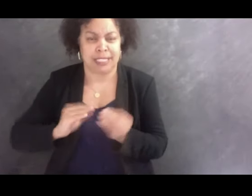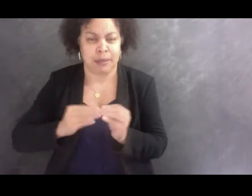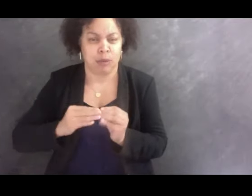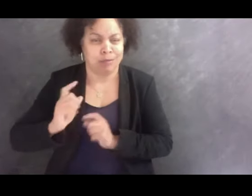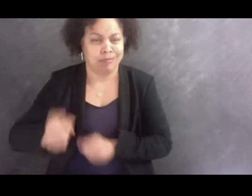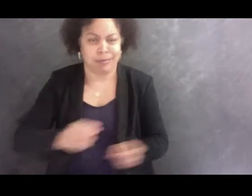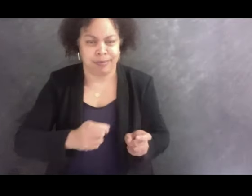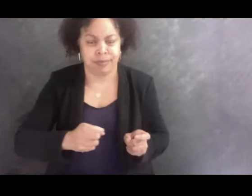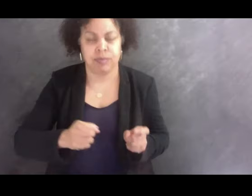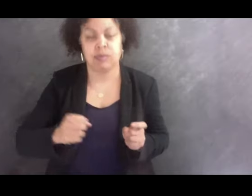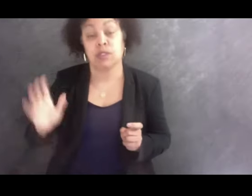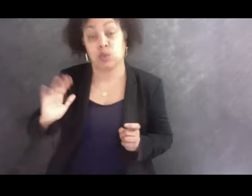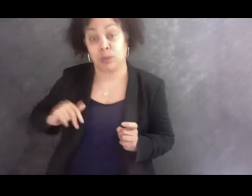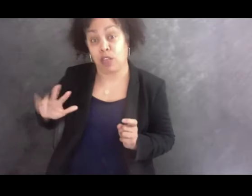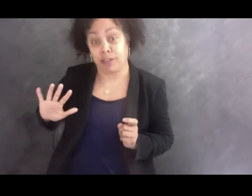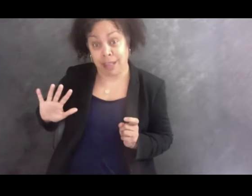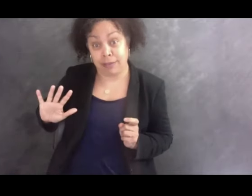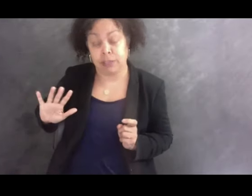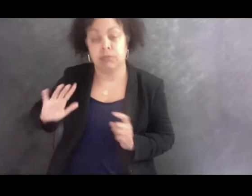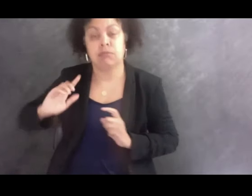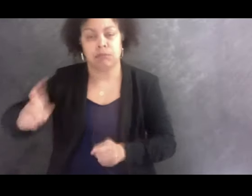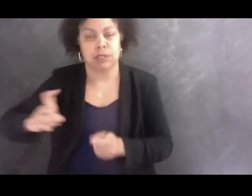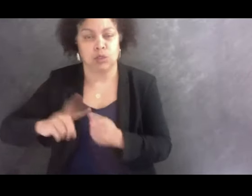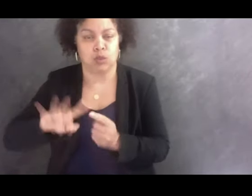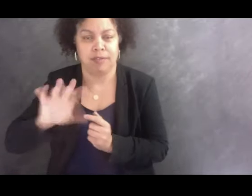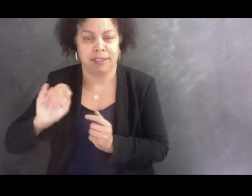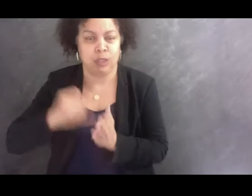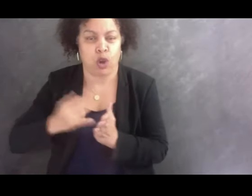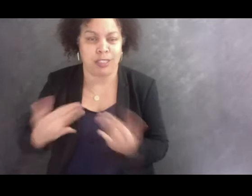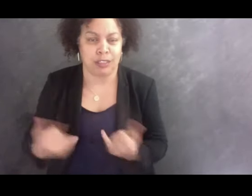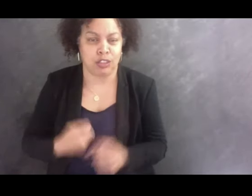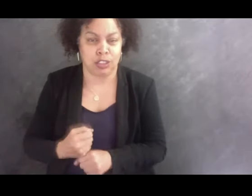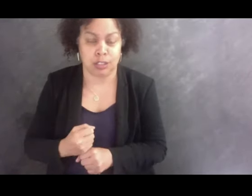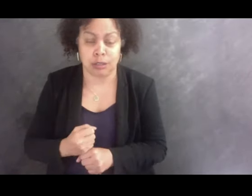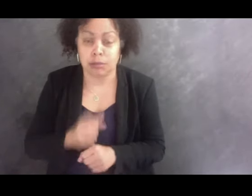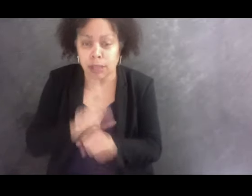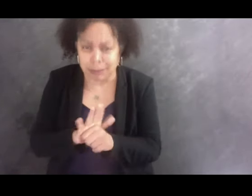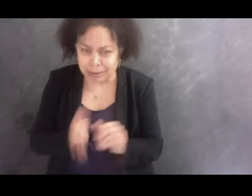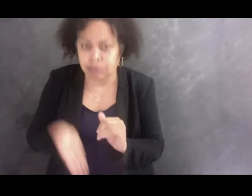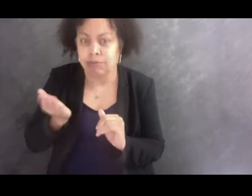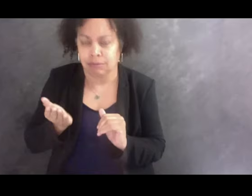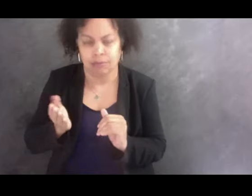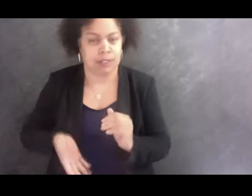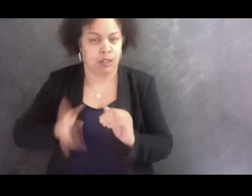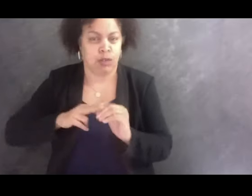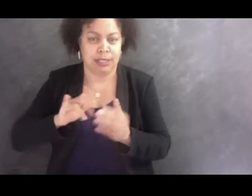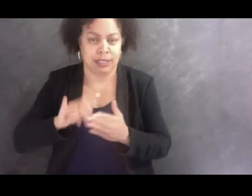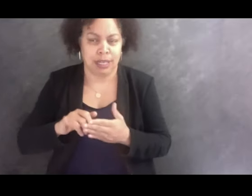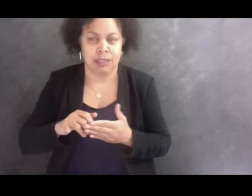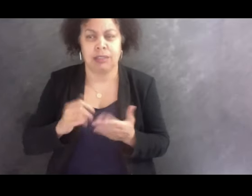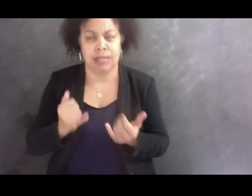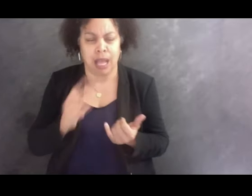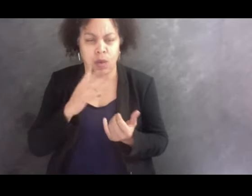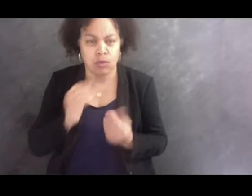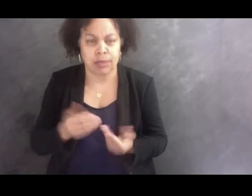from 35 artists to 50 artists. So we are certainly committed as much as possible to serving what we